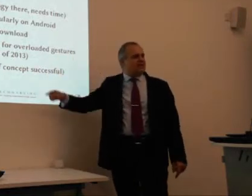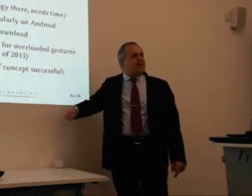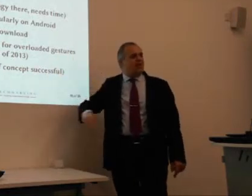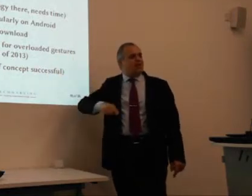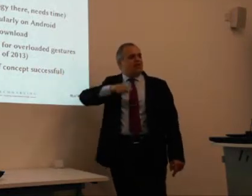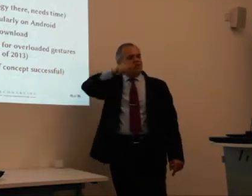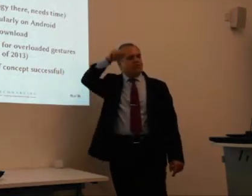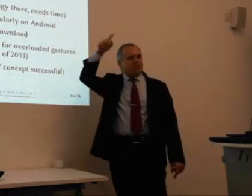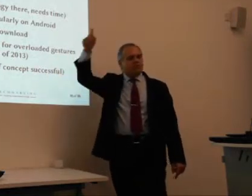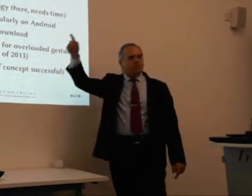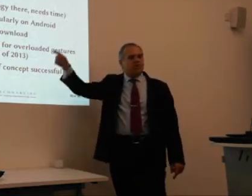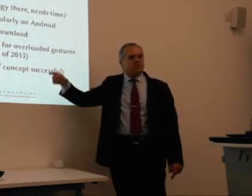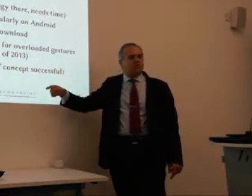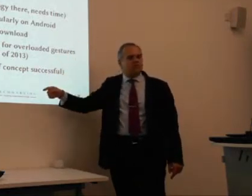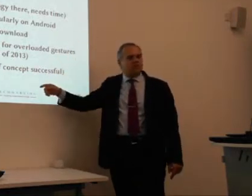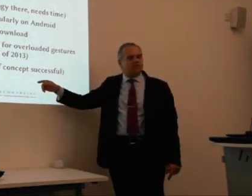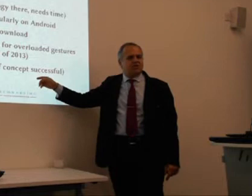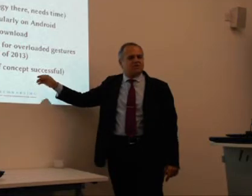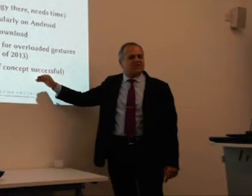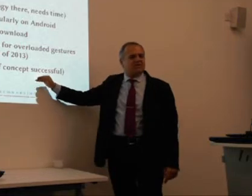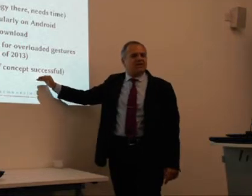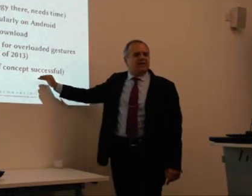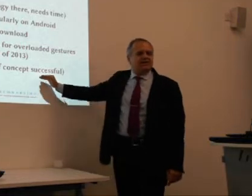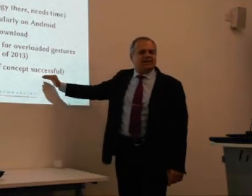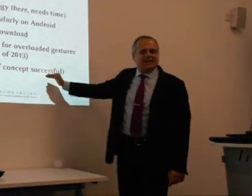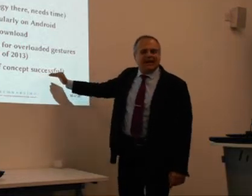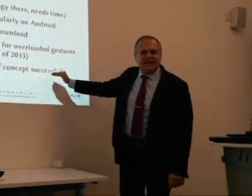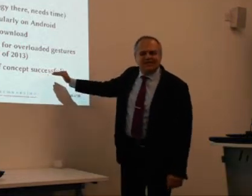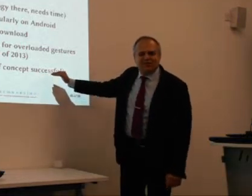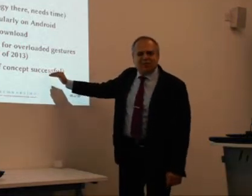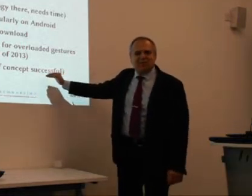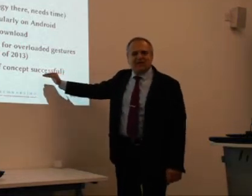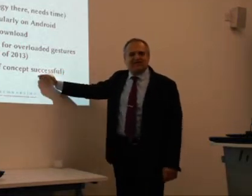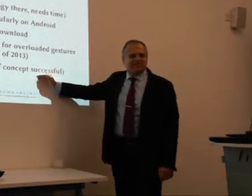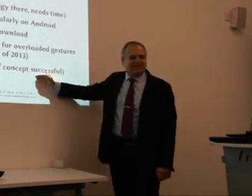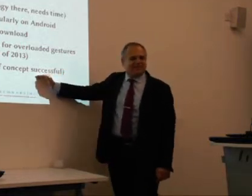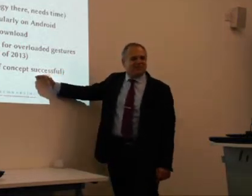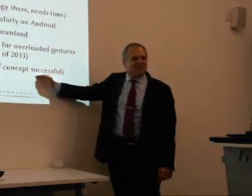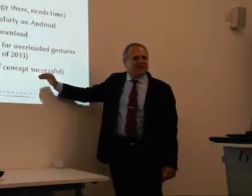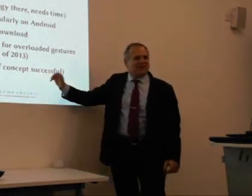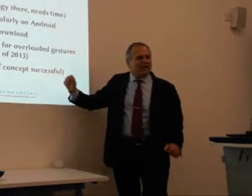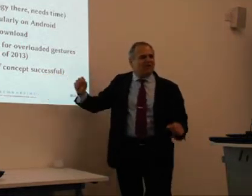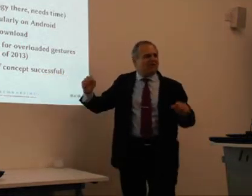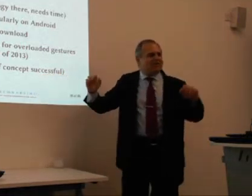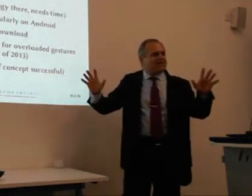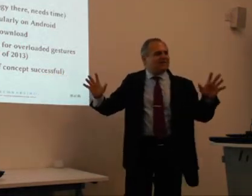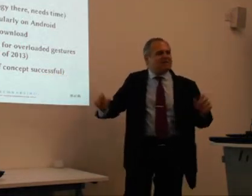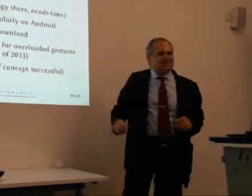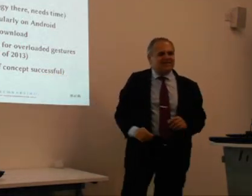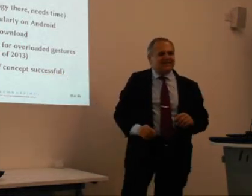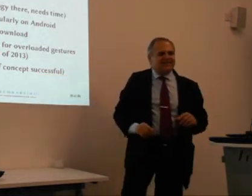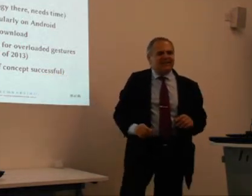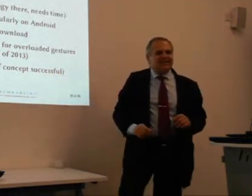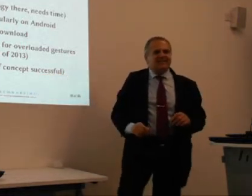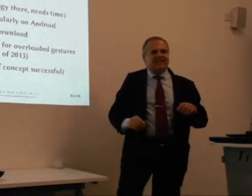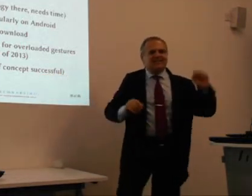allow full two ways communication because basically the guys from the government when they come out with the the psrt they said